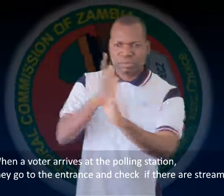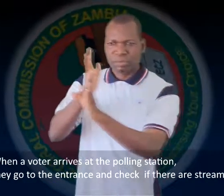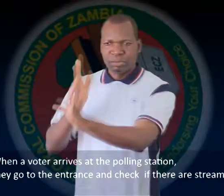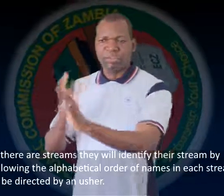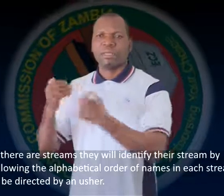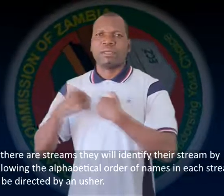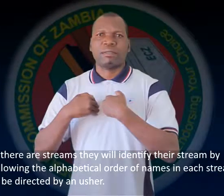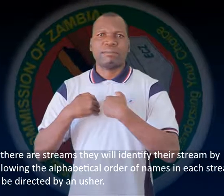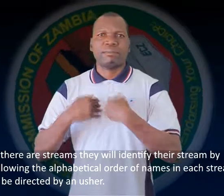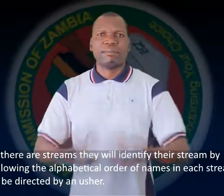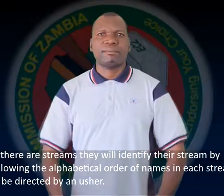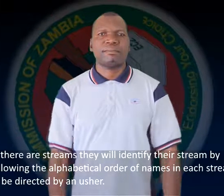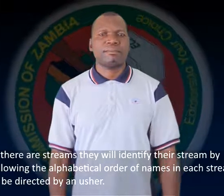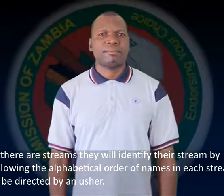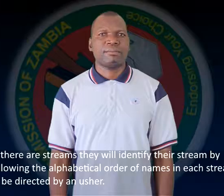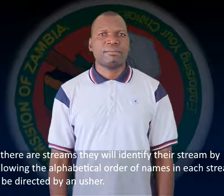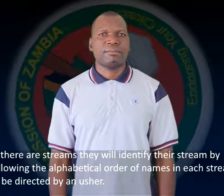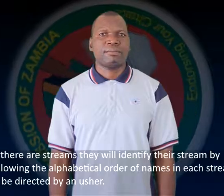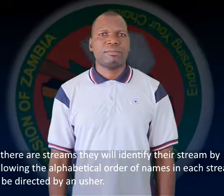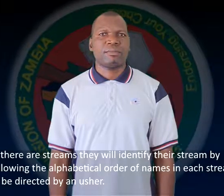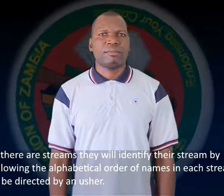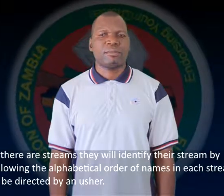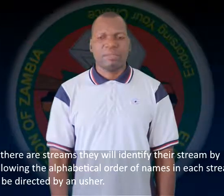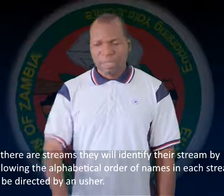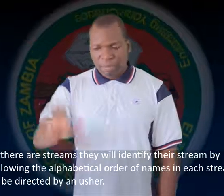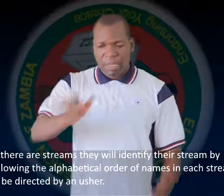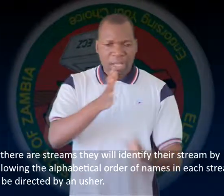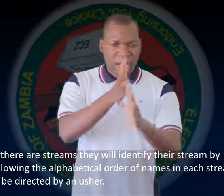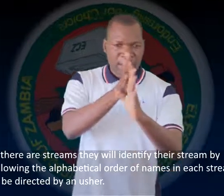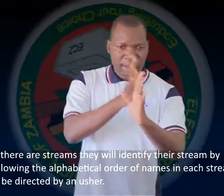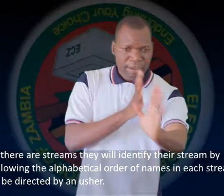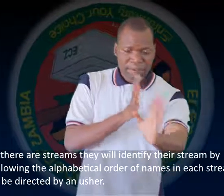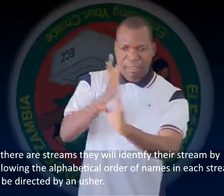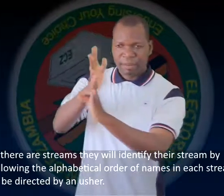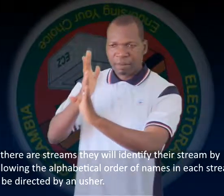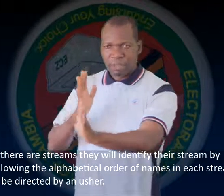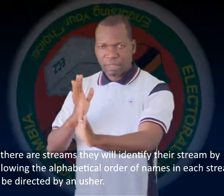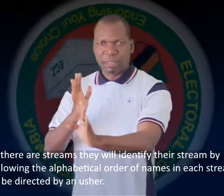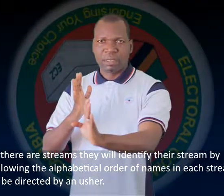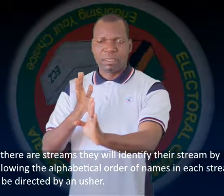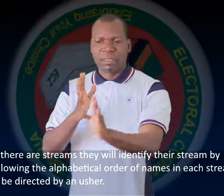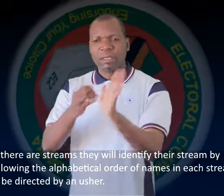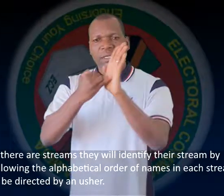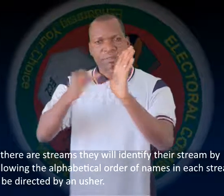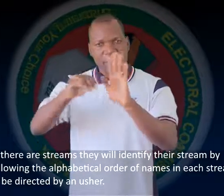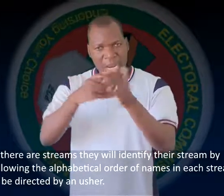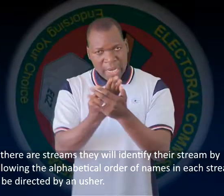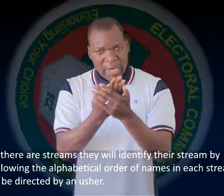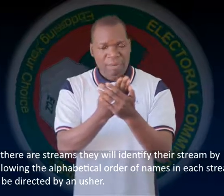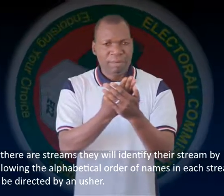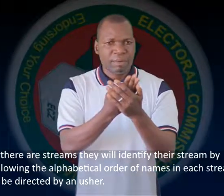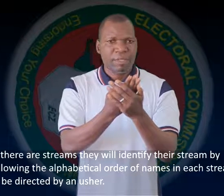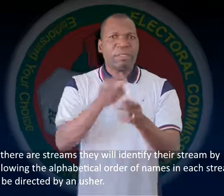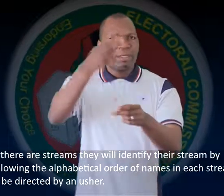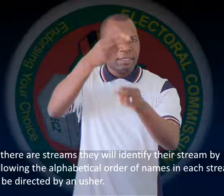If there are streams, they will identify their stream by following the alphabetical order of names in each stream or be directed by an